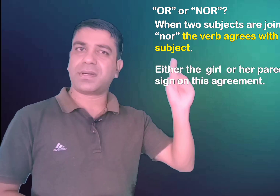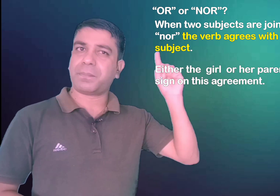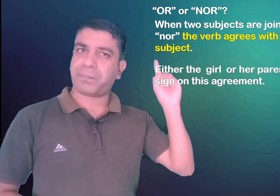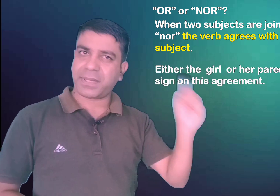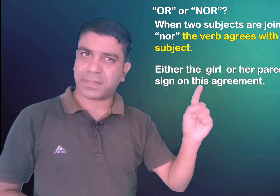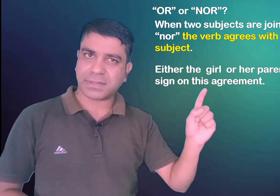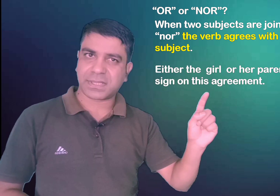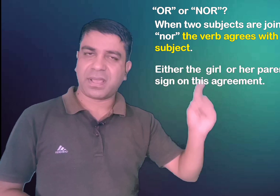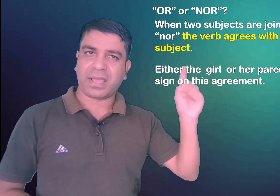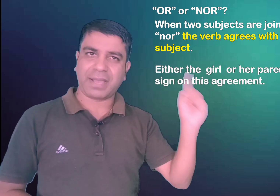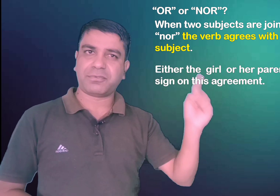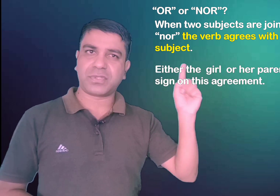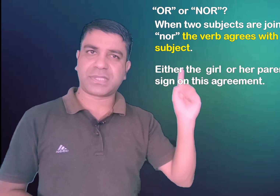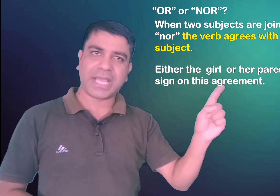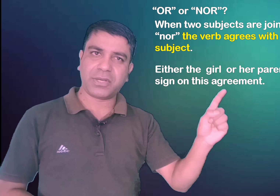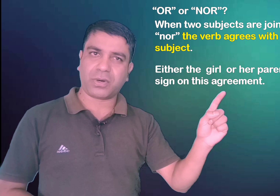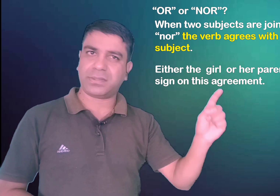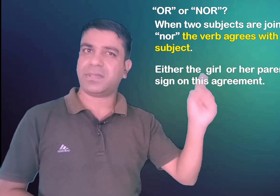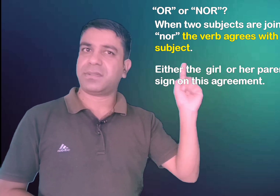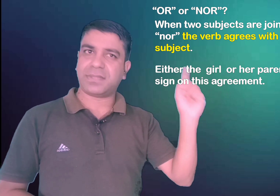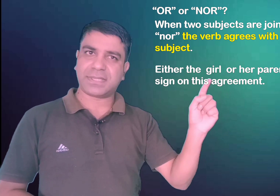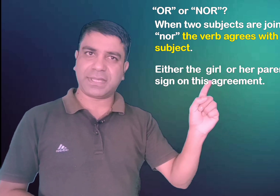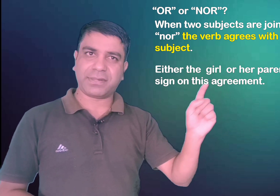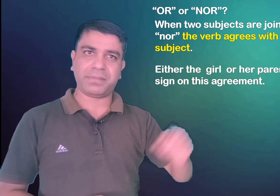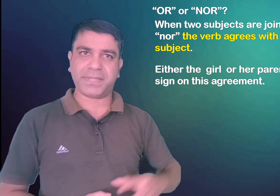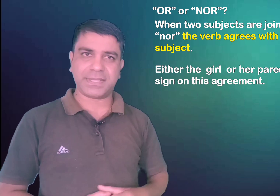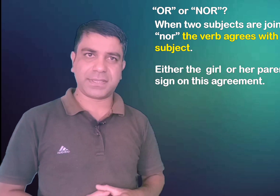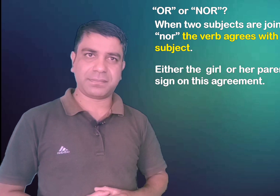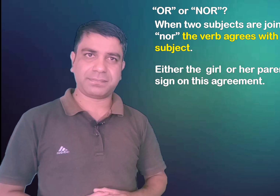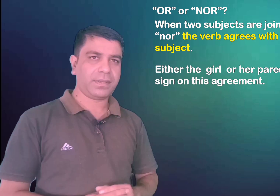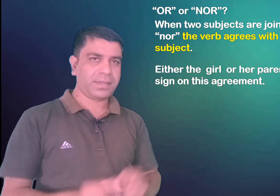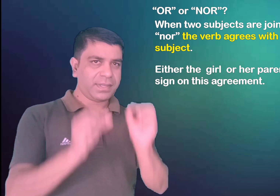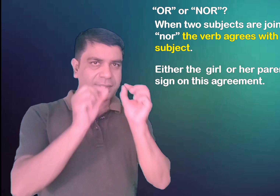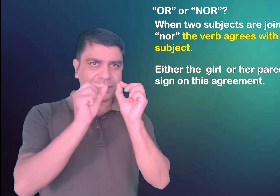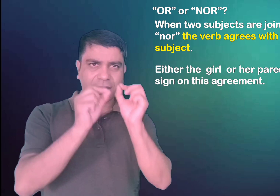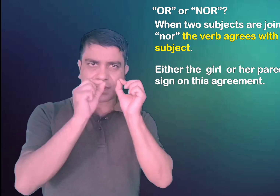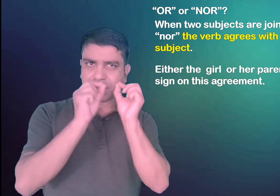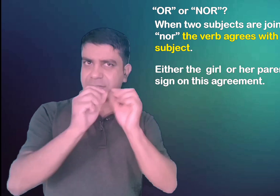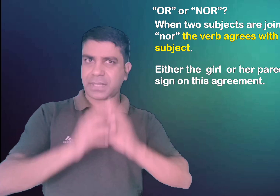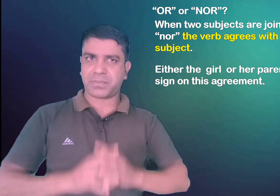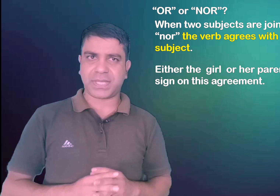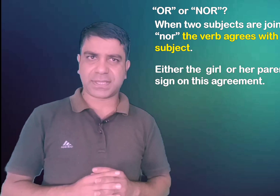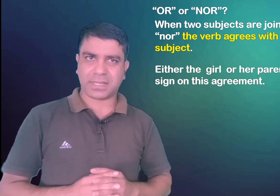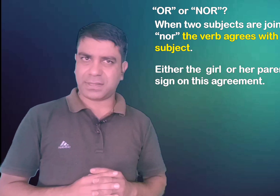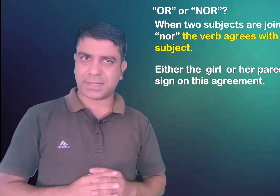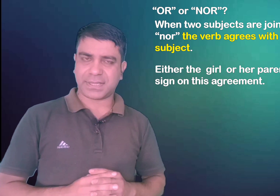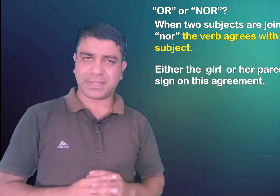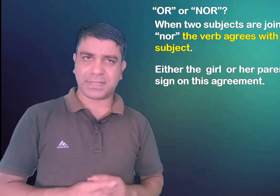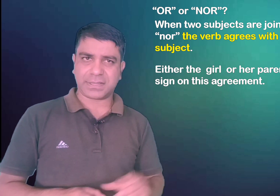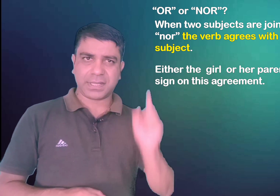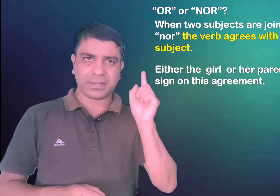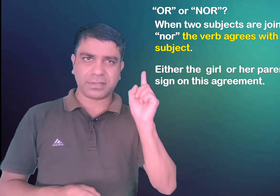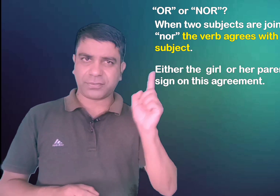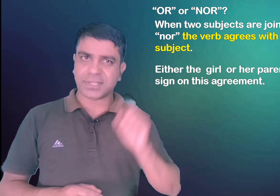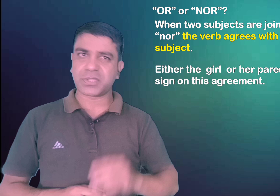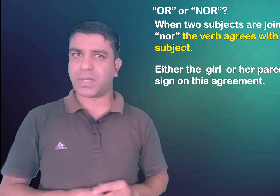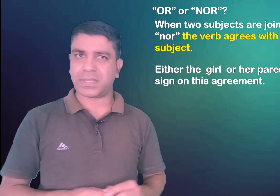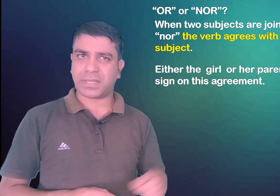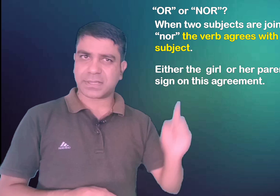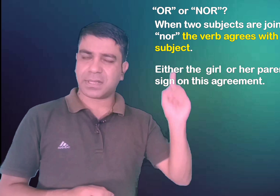her parents have to sign on this agreement. There are two subjects in this sentence. The first one is